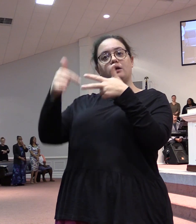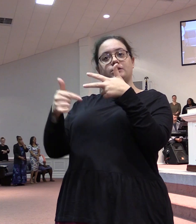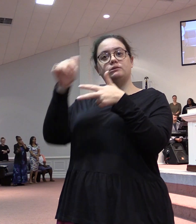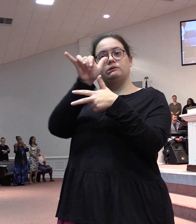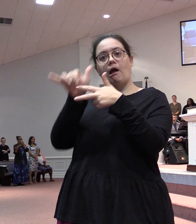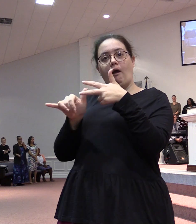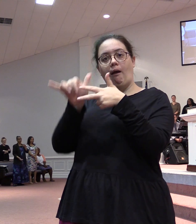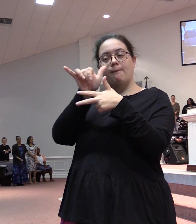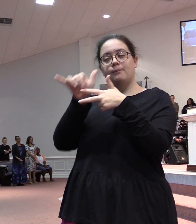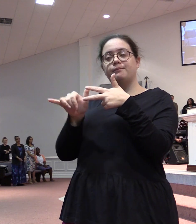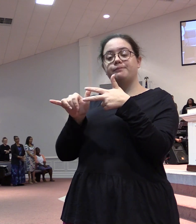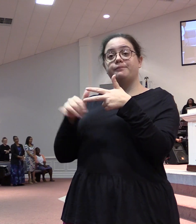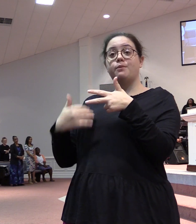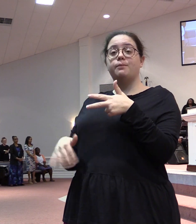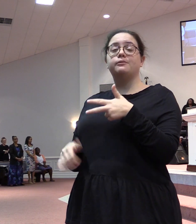Get it.